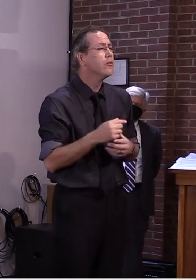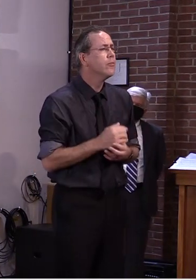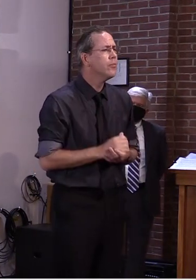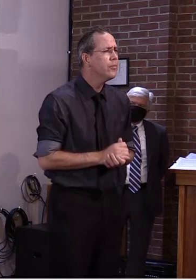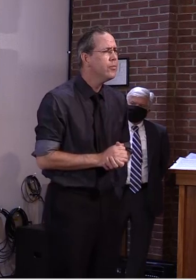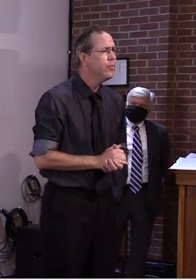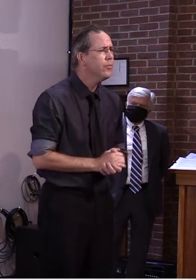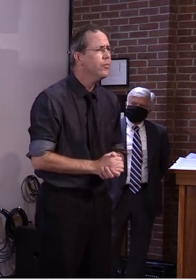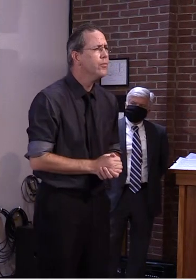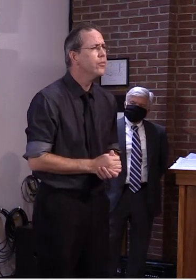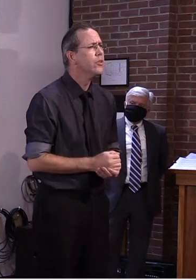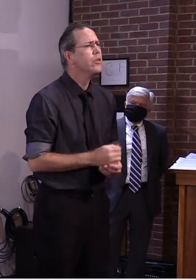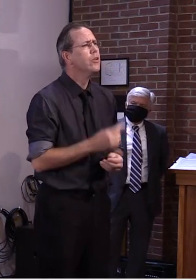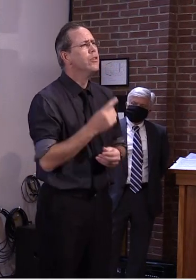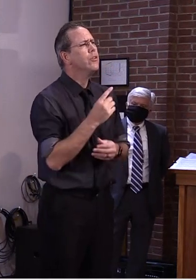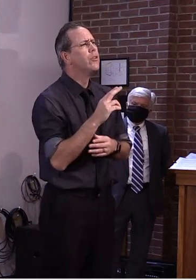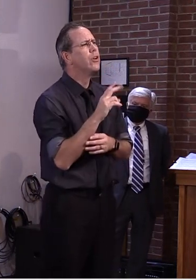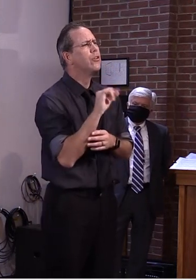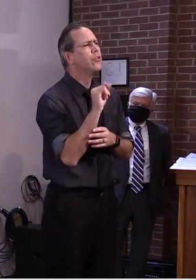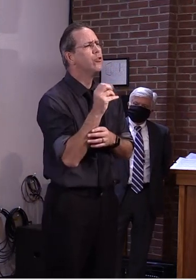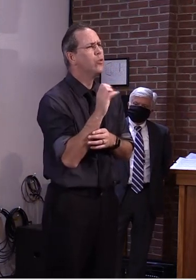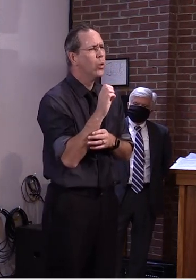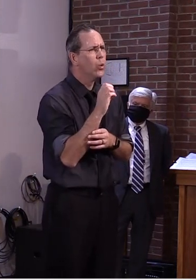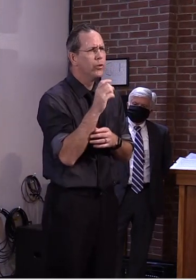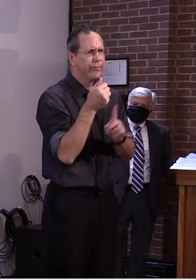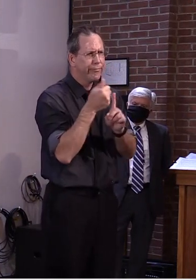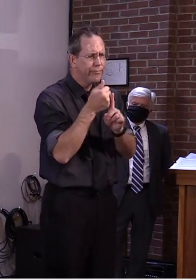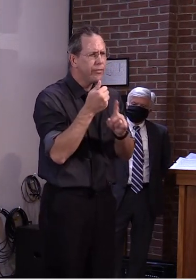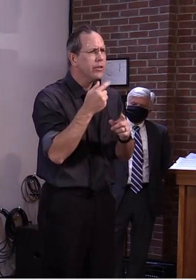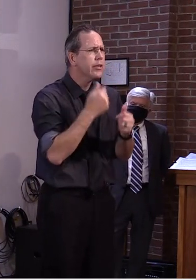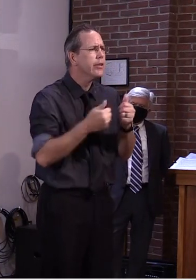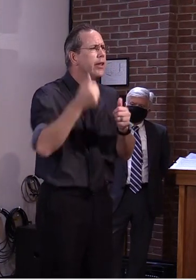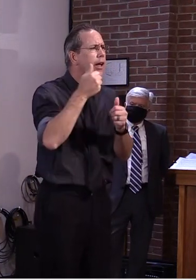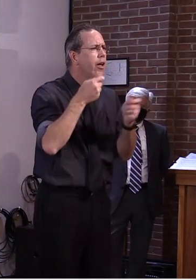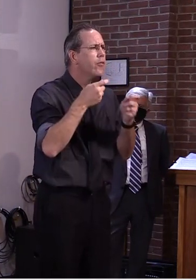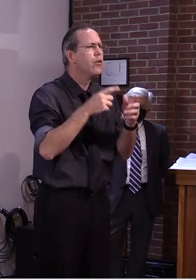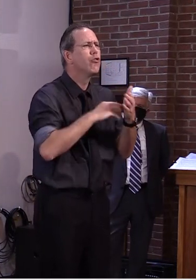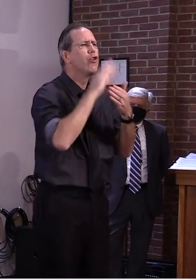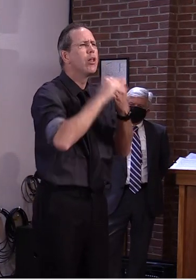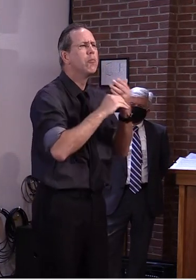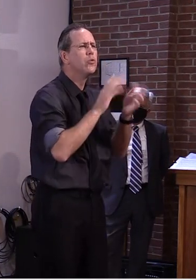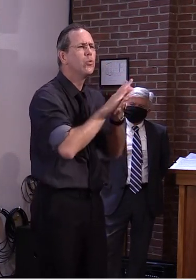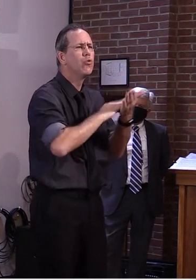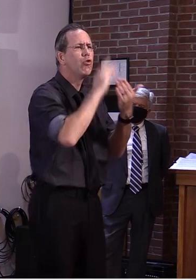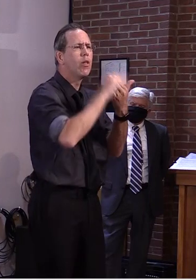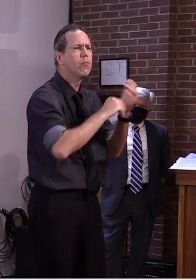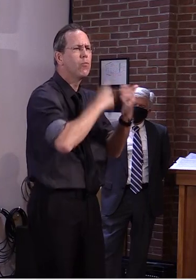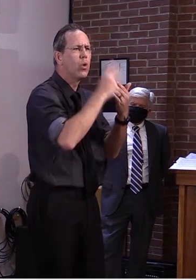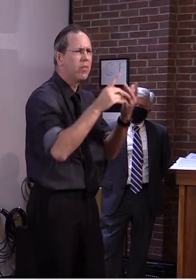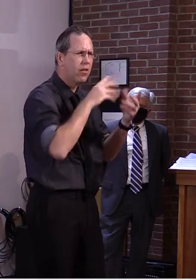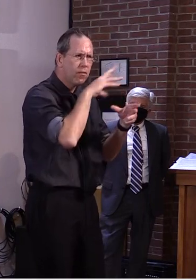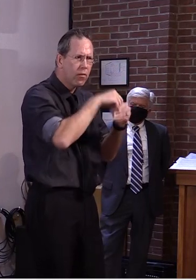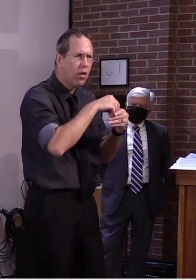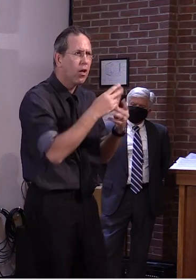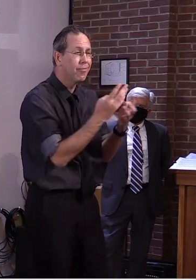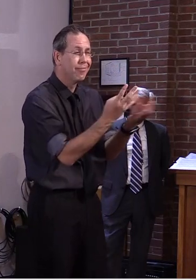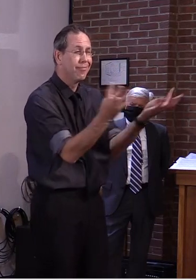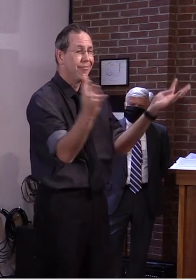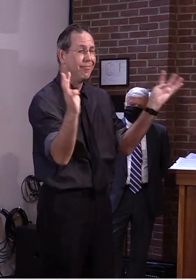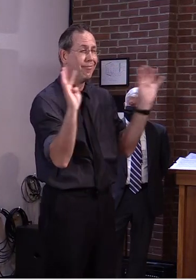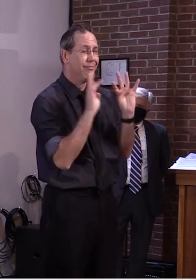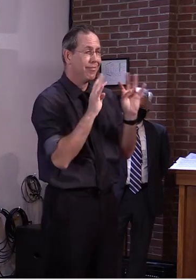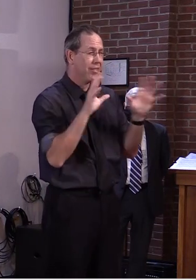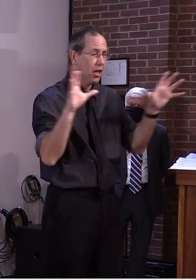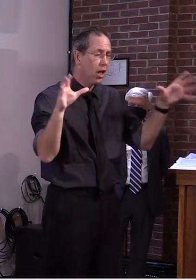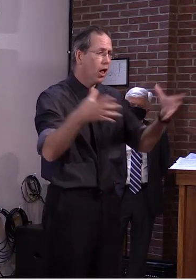of the Vermont Curriculum Leaders Association, has been meeting throughout the summer and recently completed its work. I'm pleased to announce that later